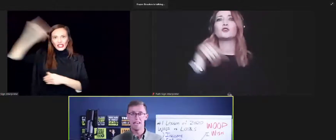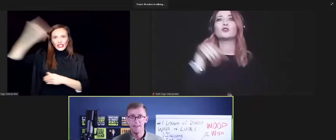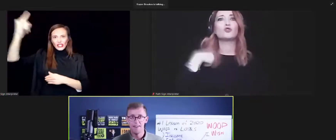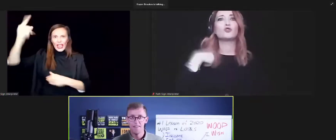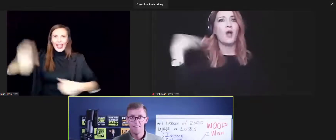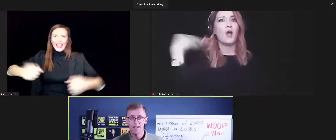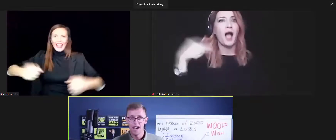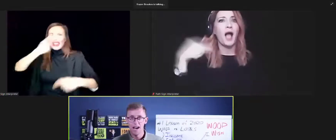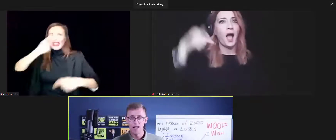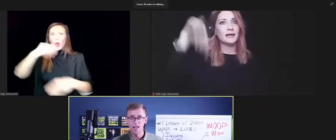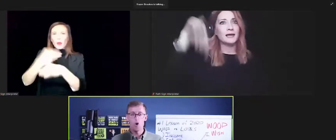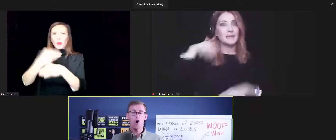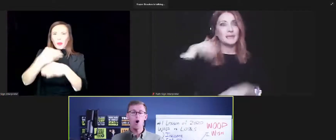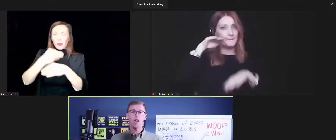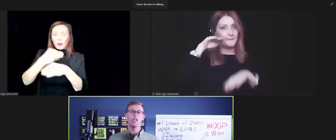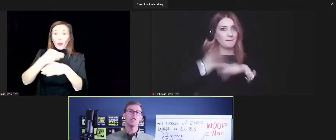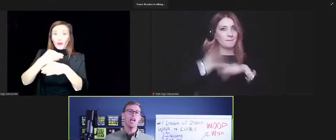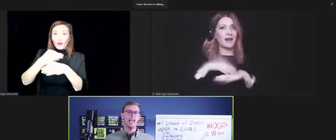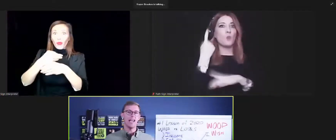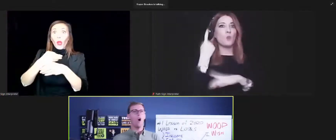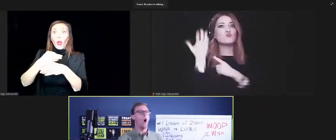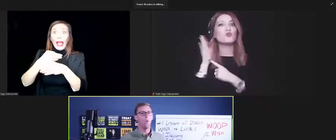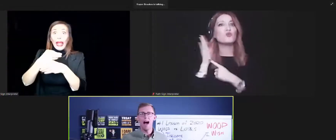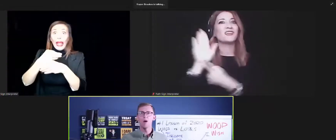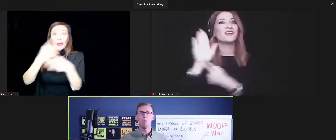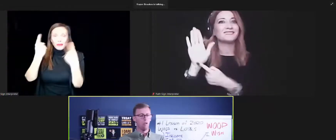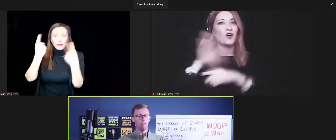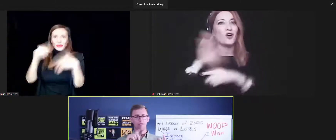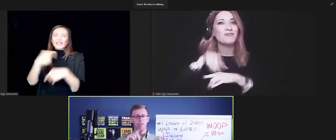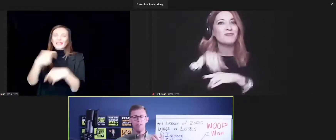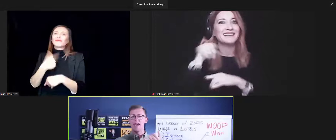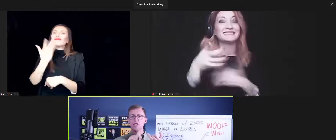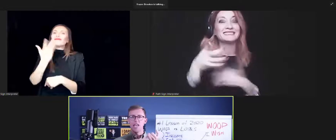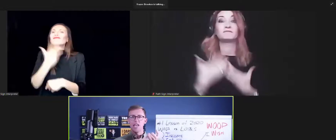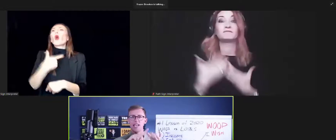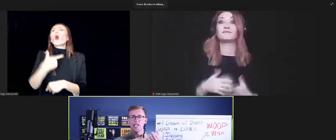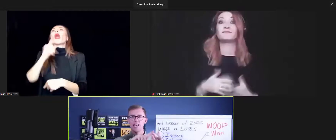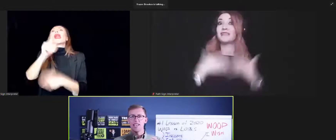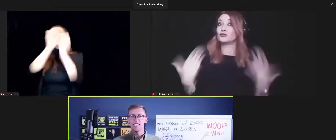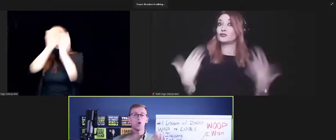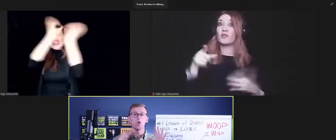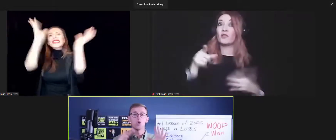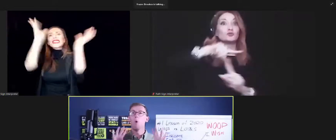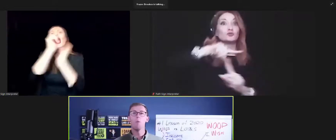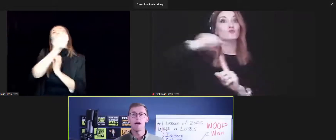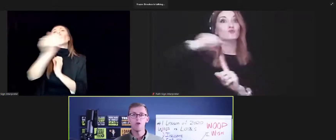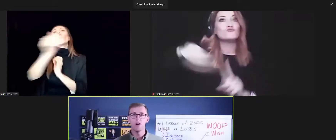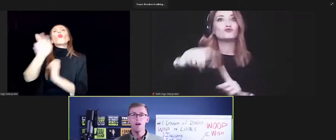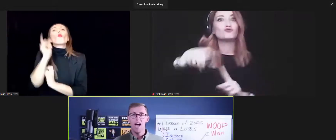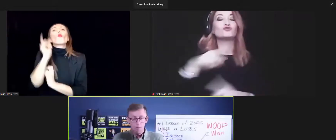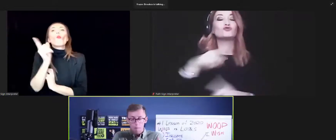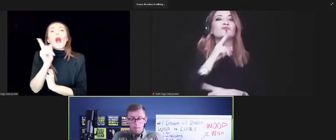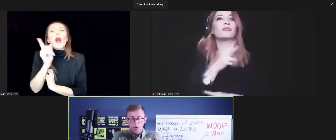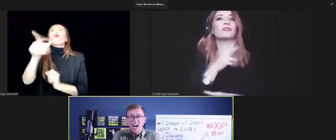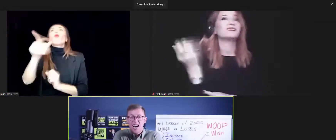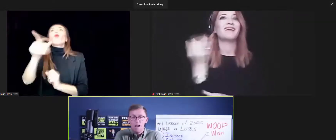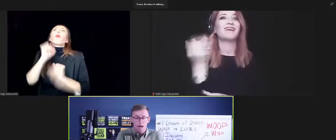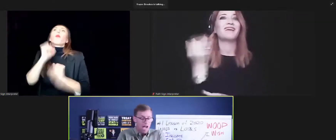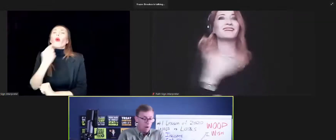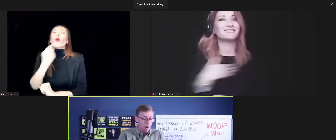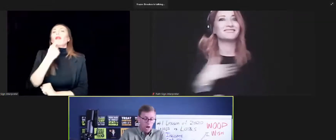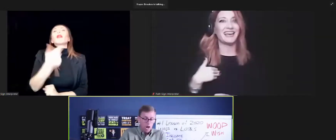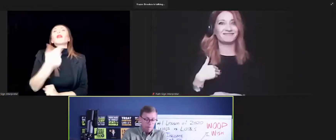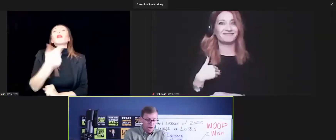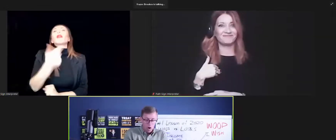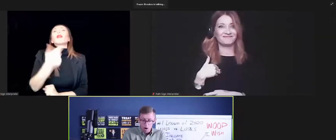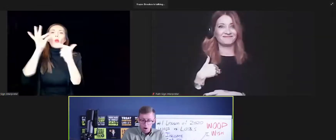be? And you're going to say, oh, I want this, this, this, this. It's just one wish. I want more time. I want